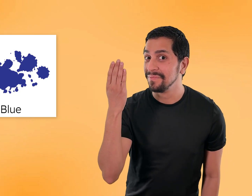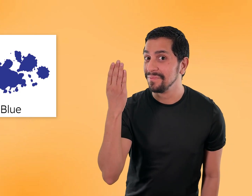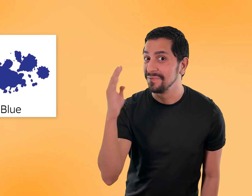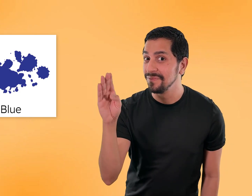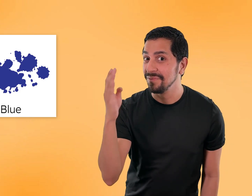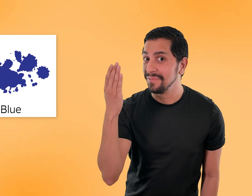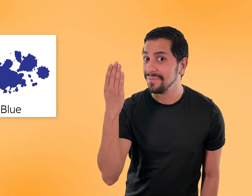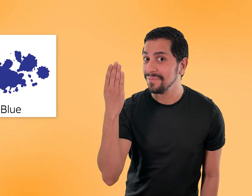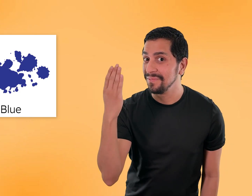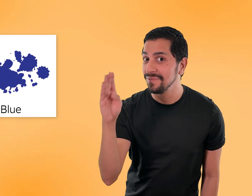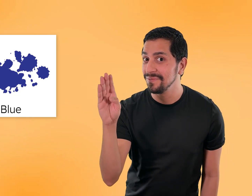Blue.